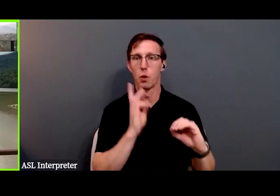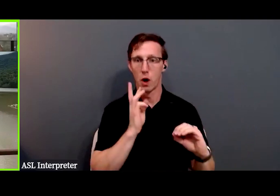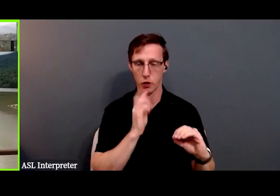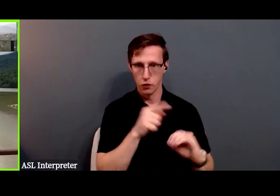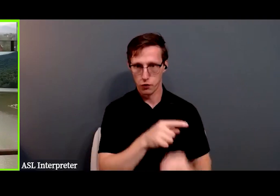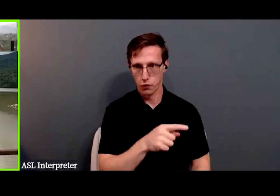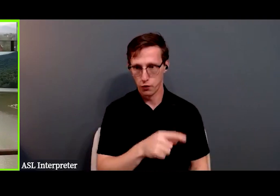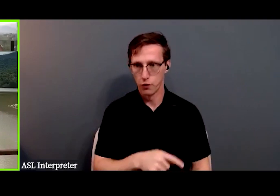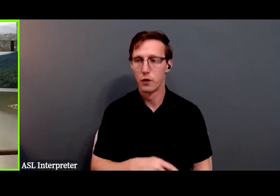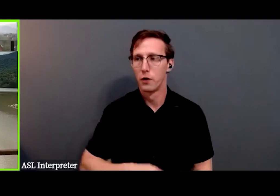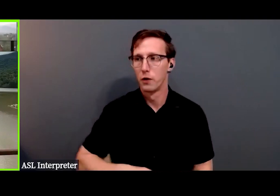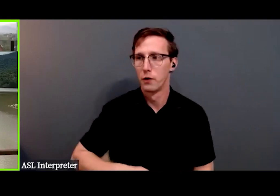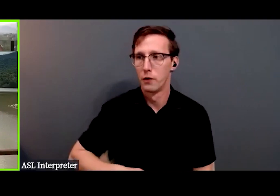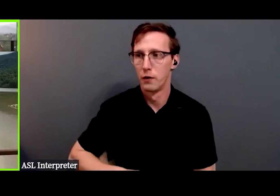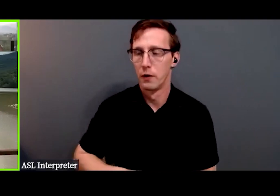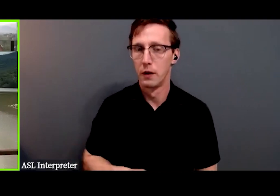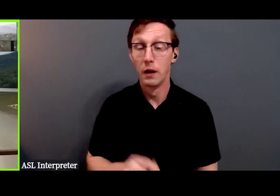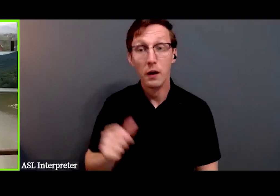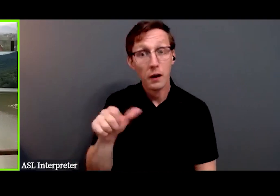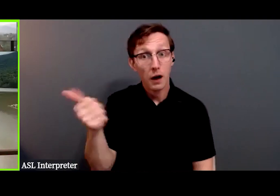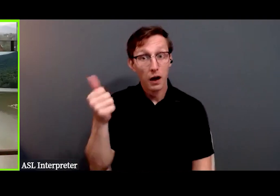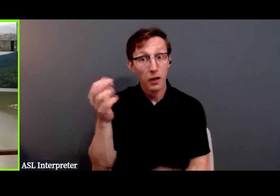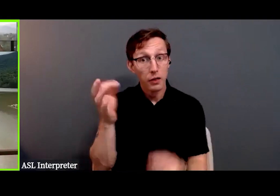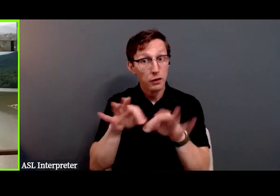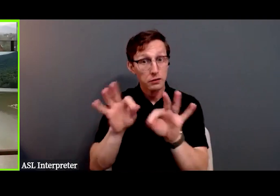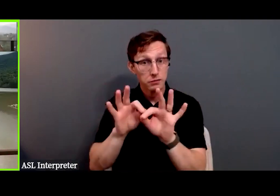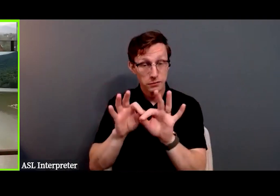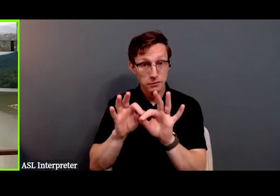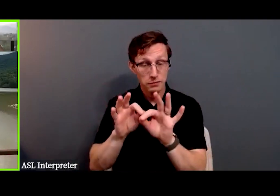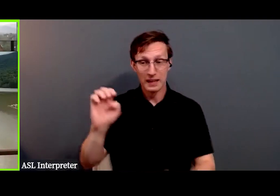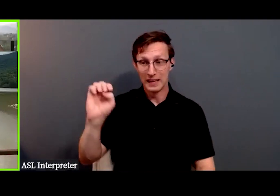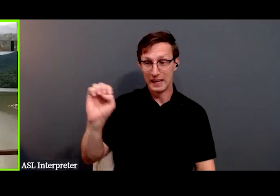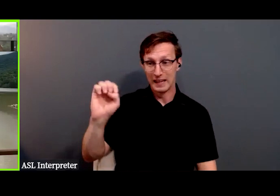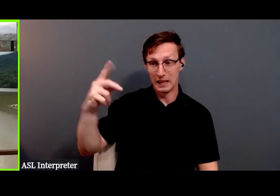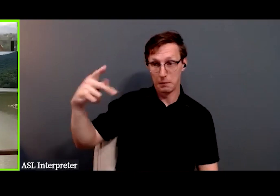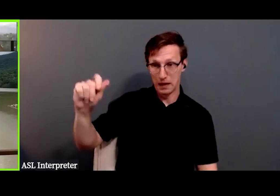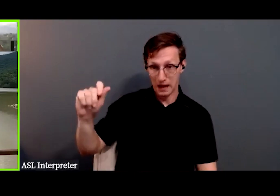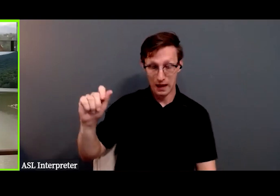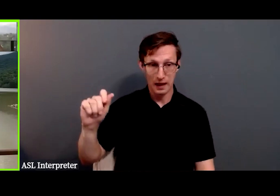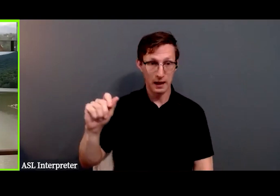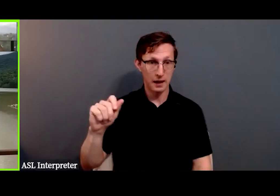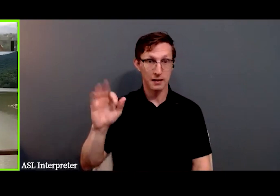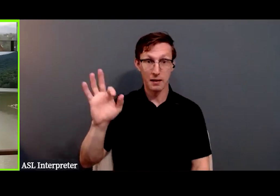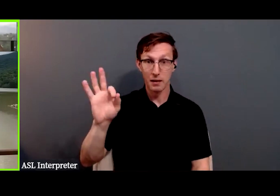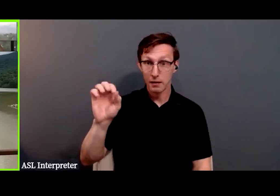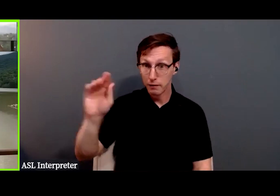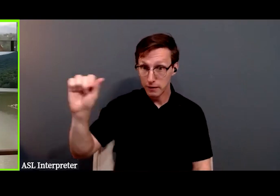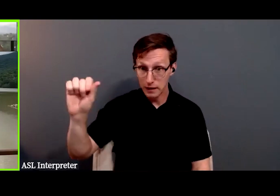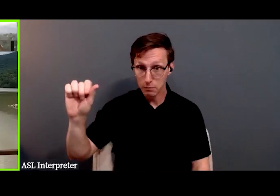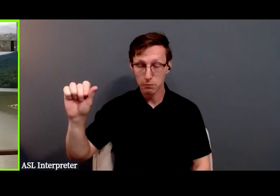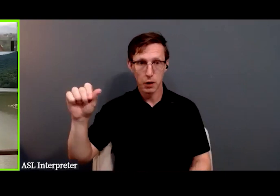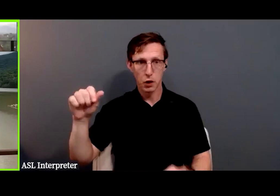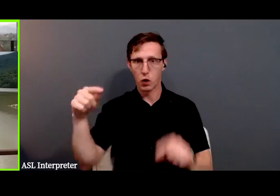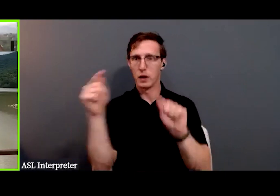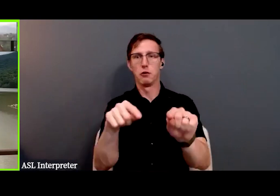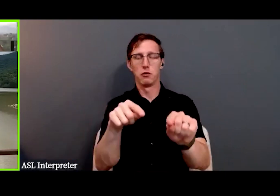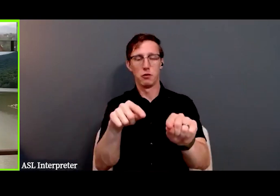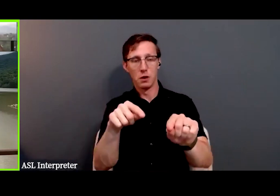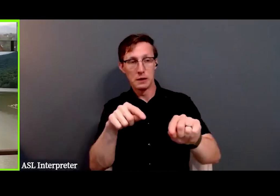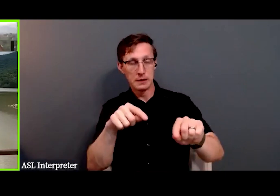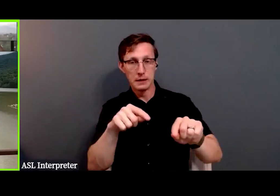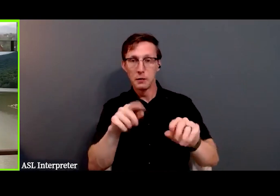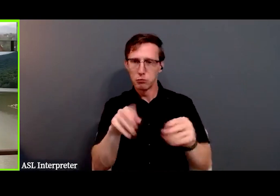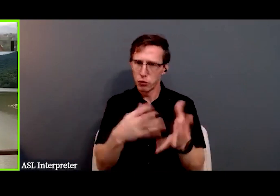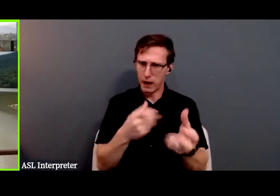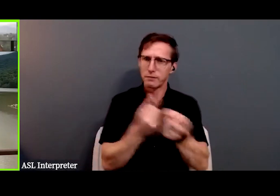other thing that I want to note is we have EPA and FEMA officials that are on site. They're not only providing resources for